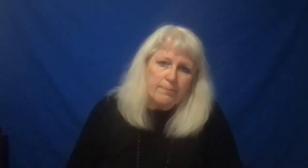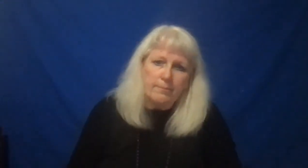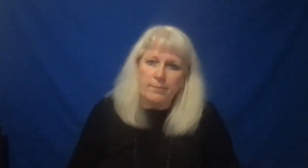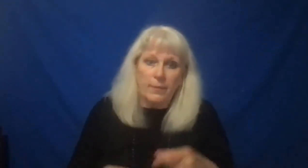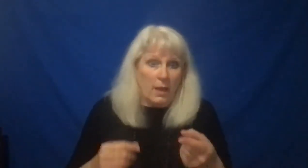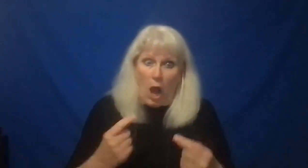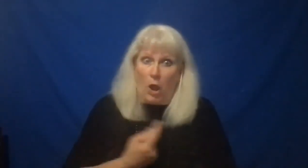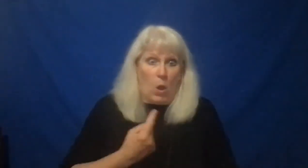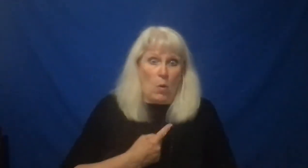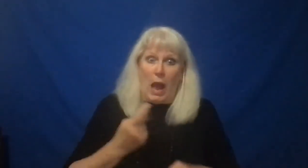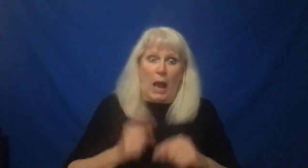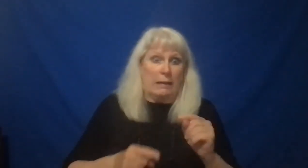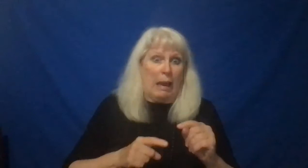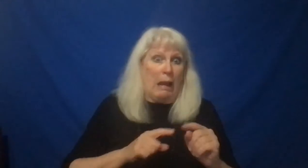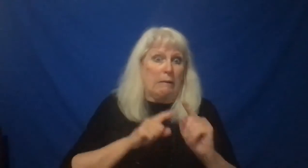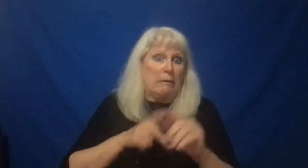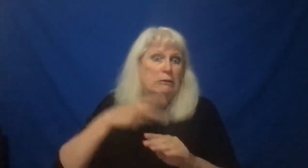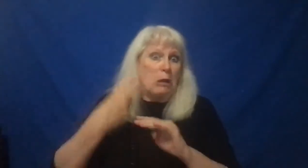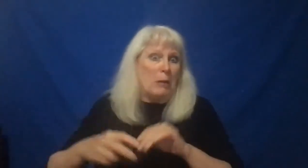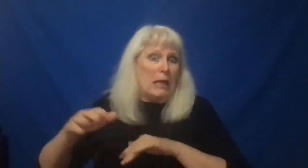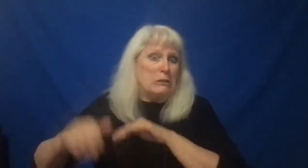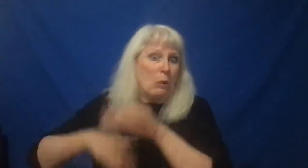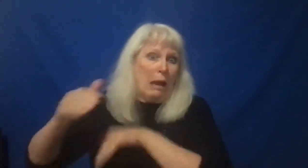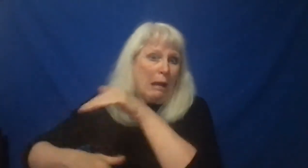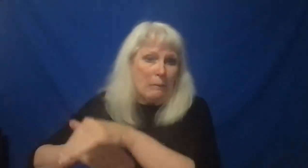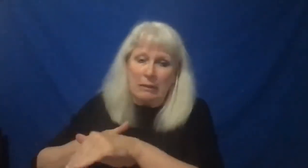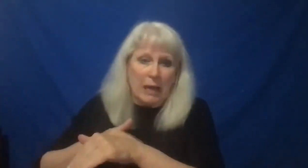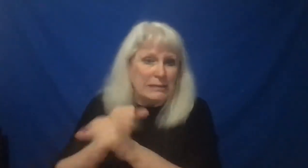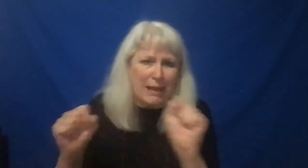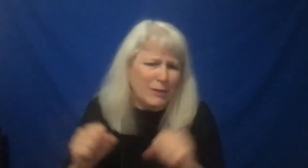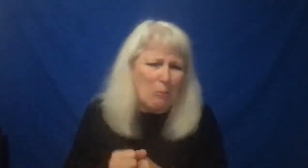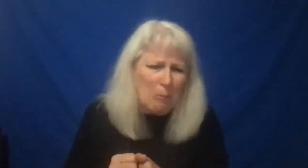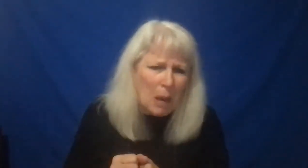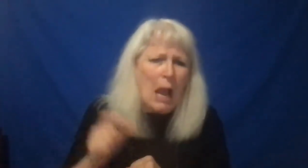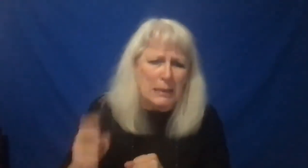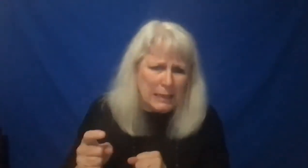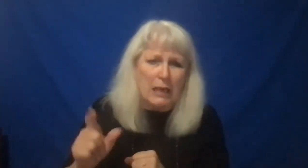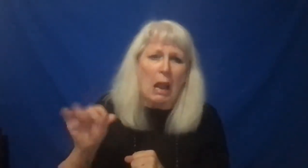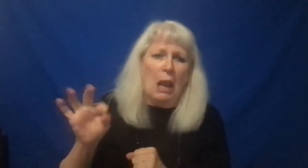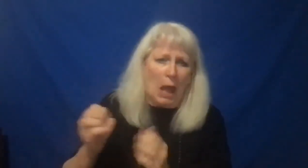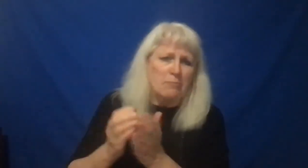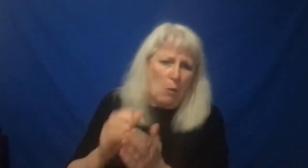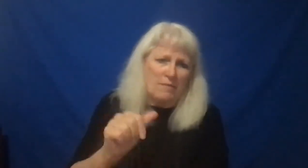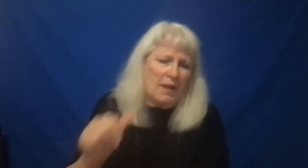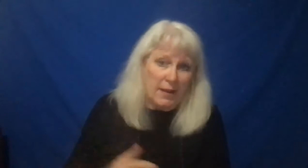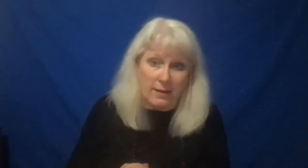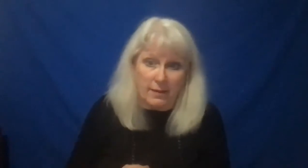alone. The fellowship, my experience, provides love and compassion